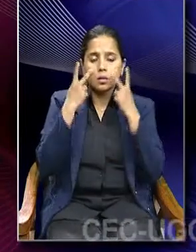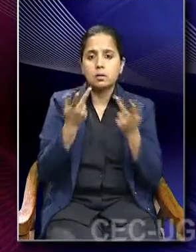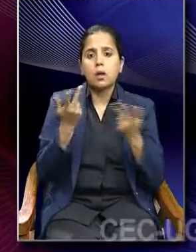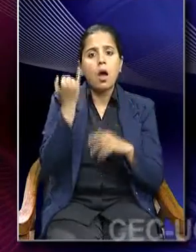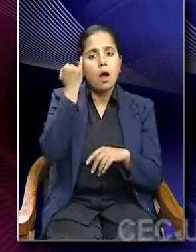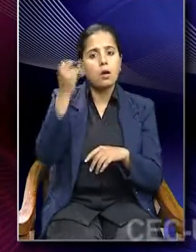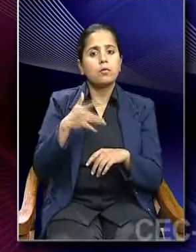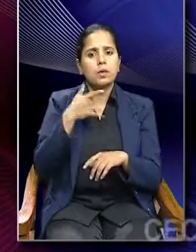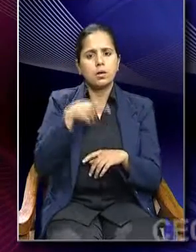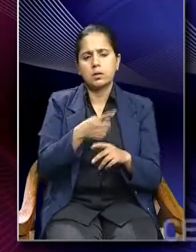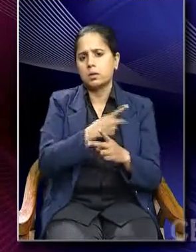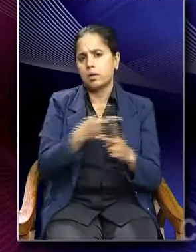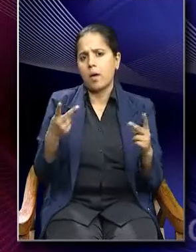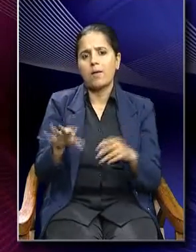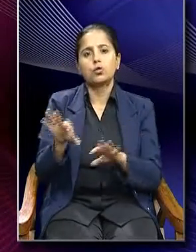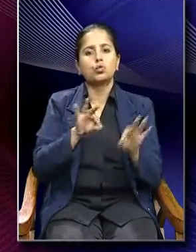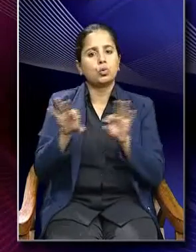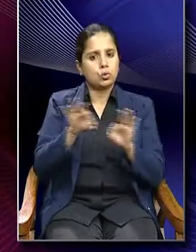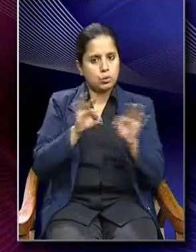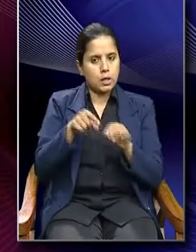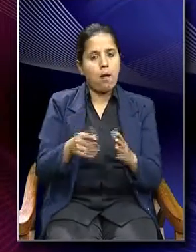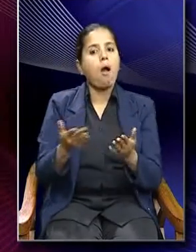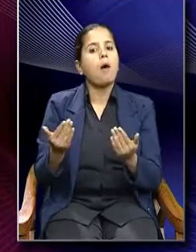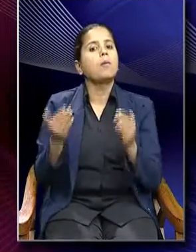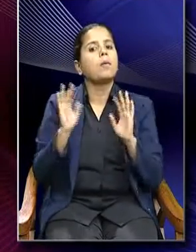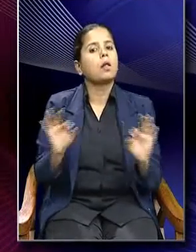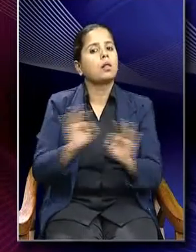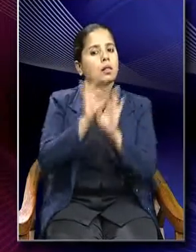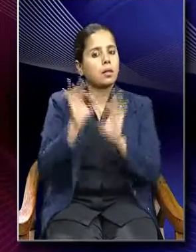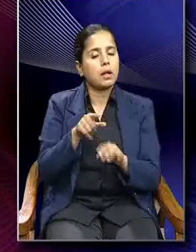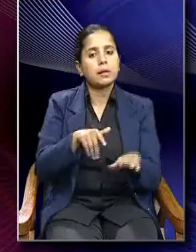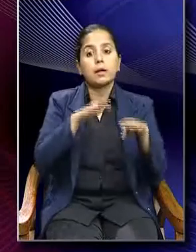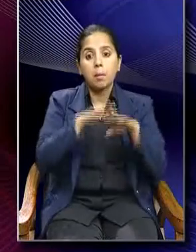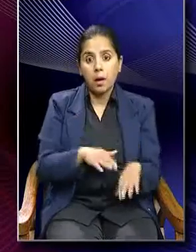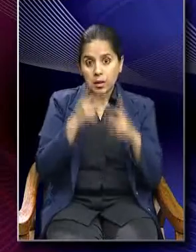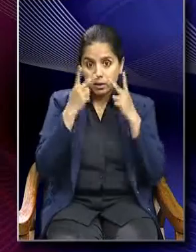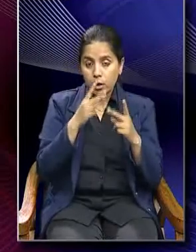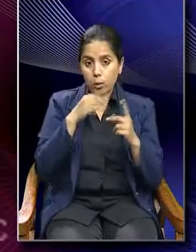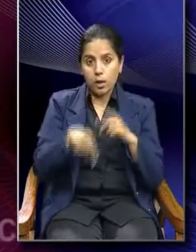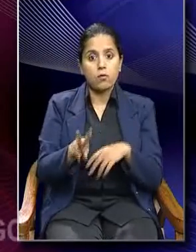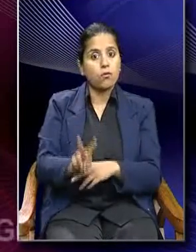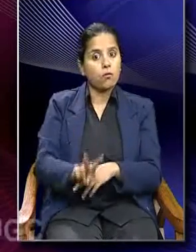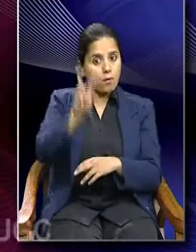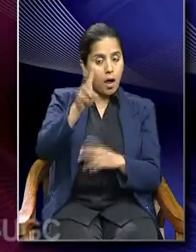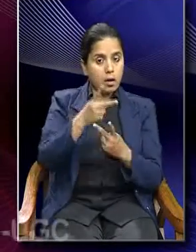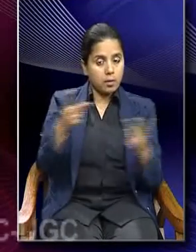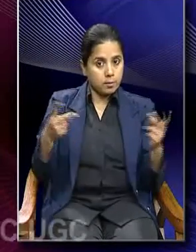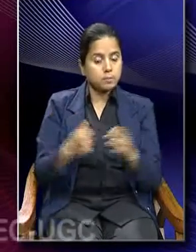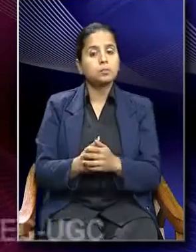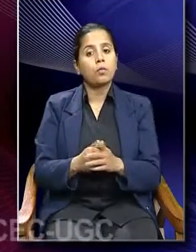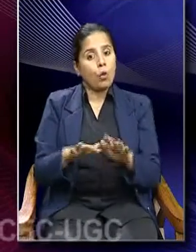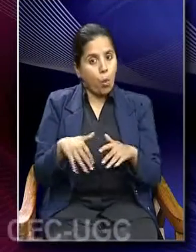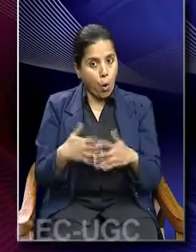there are multiple choices available, and depending on the values, depending on